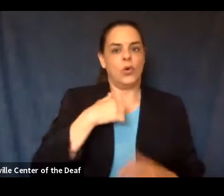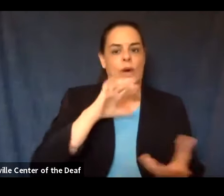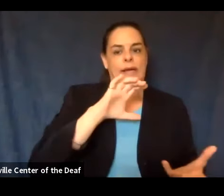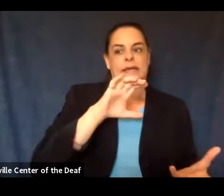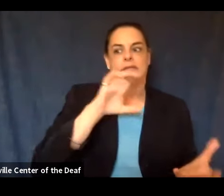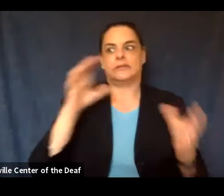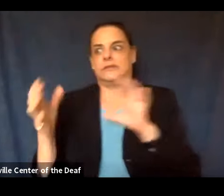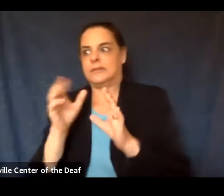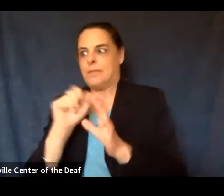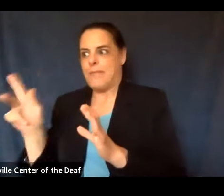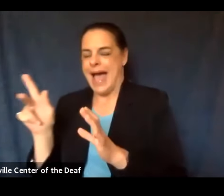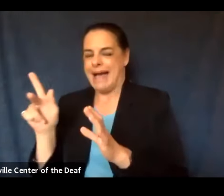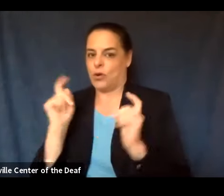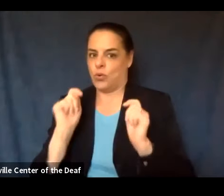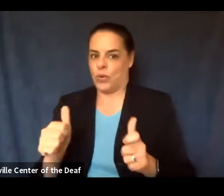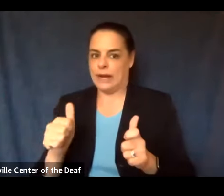community.